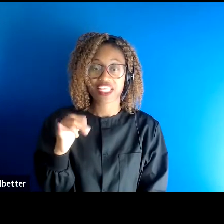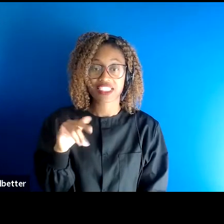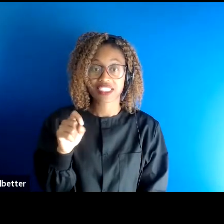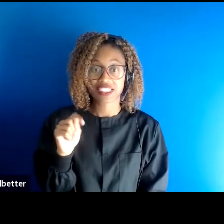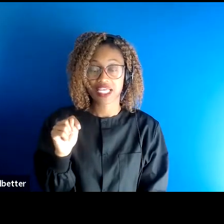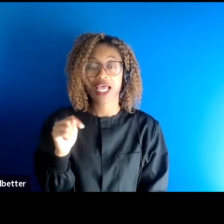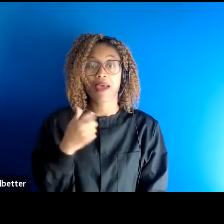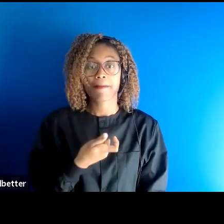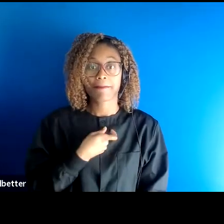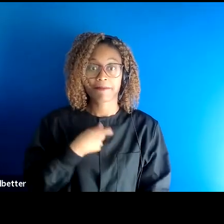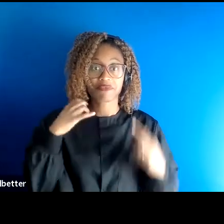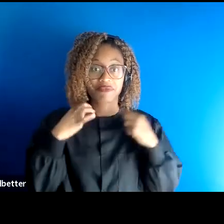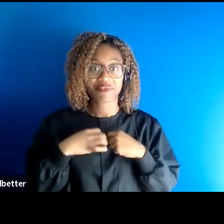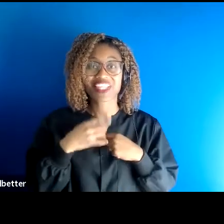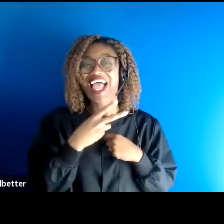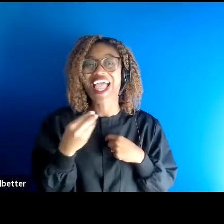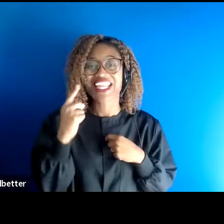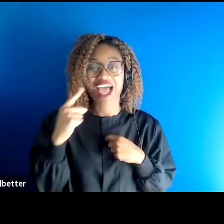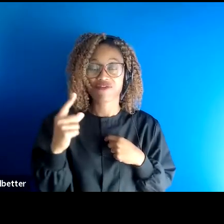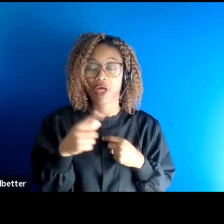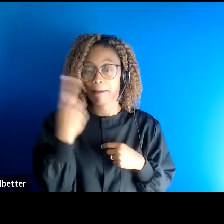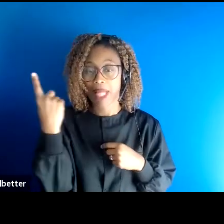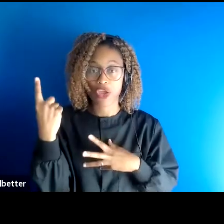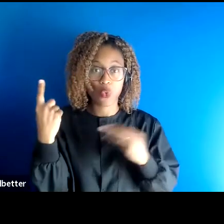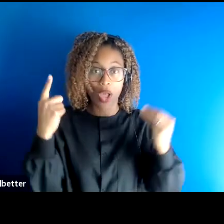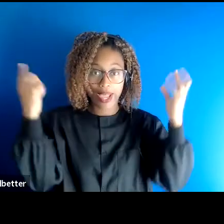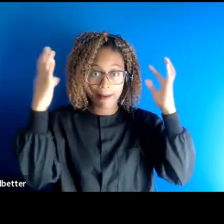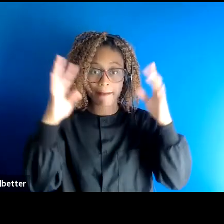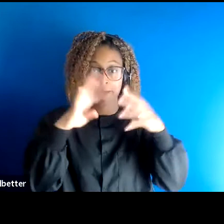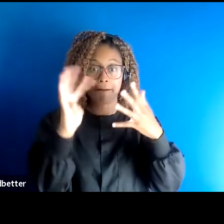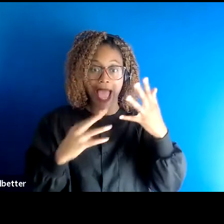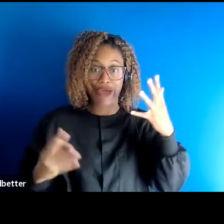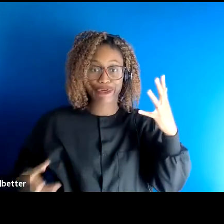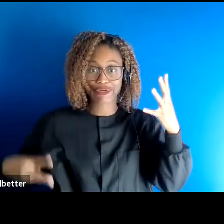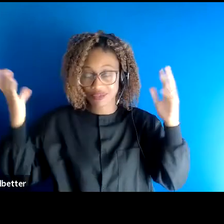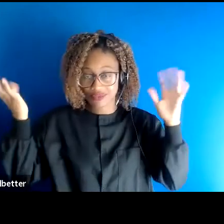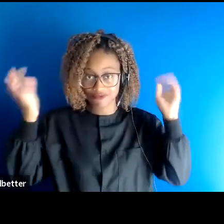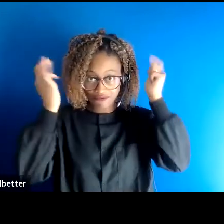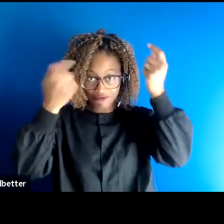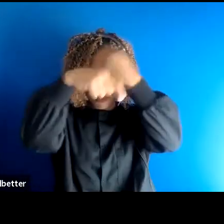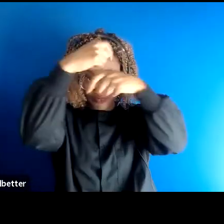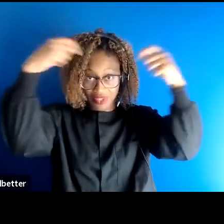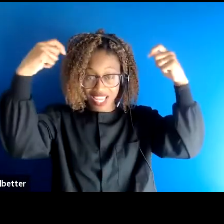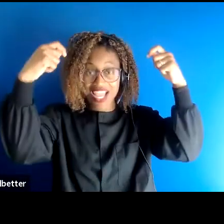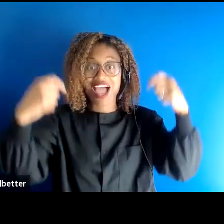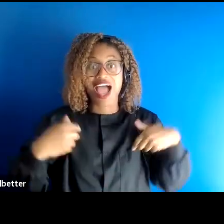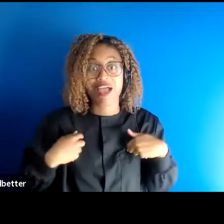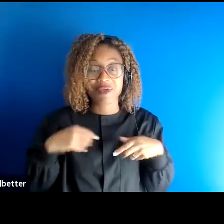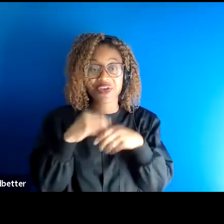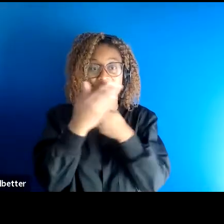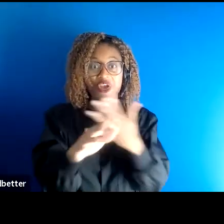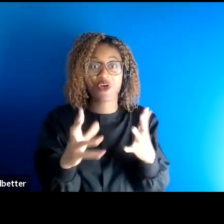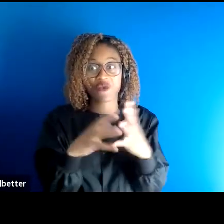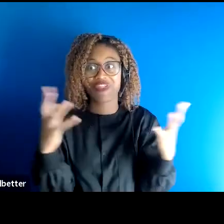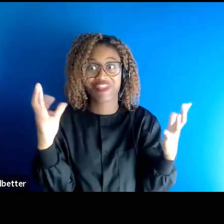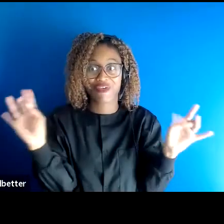a black and white patterned head wrap. I am in a room full of a ridiculous amount of books, as